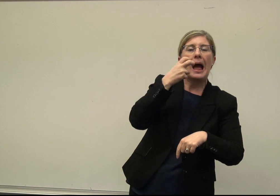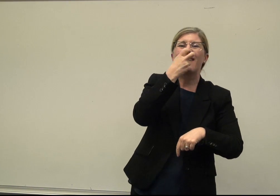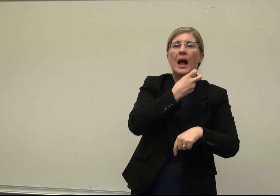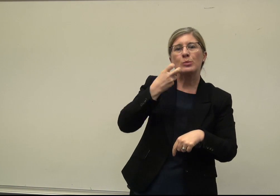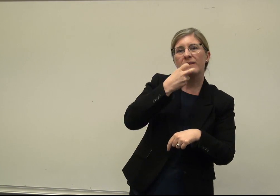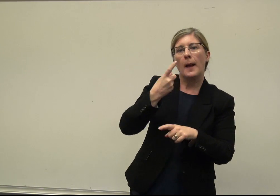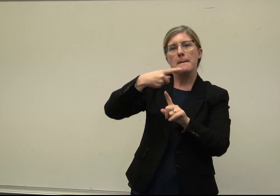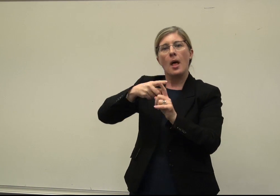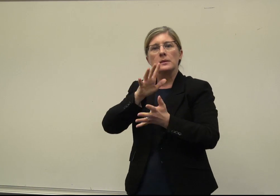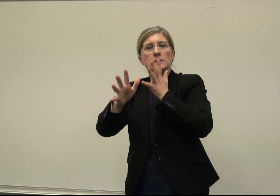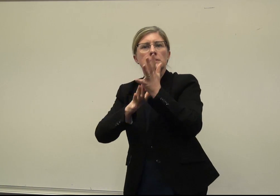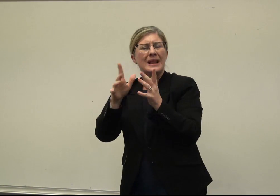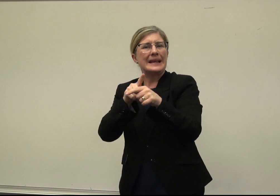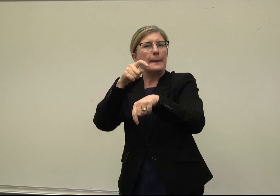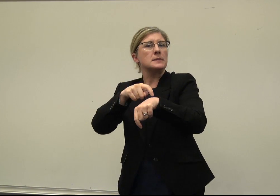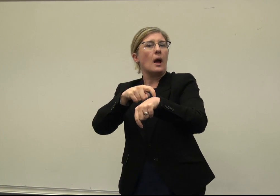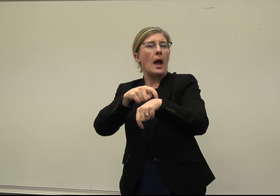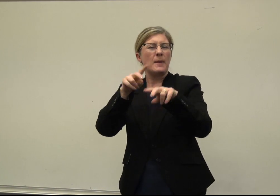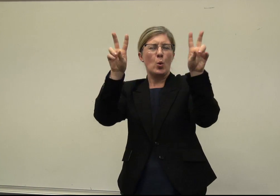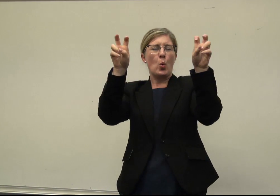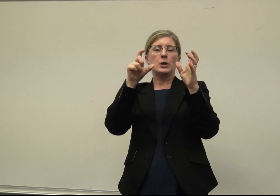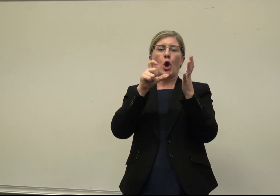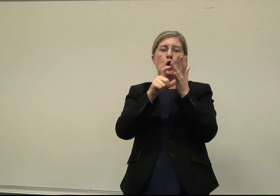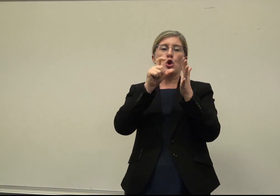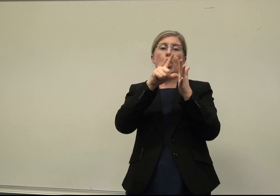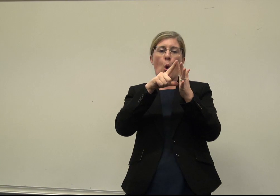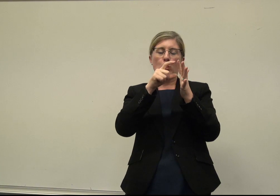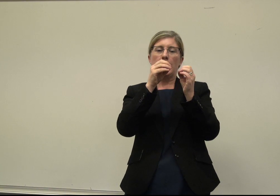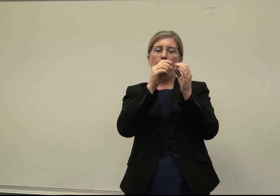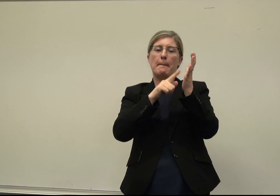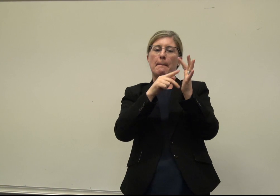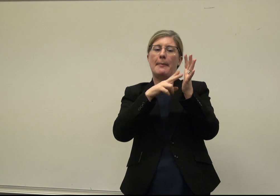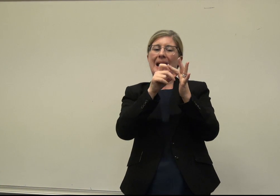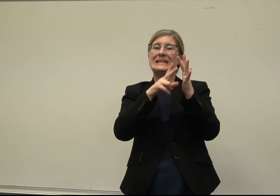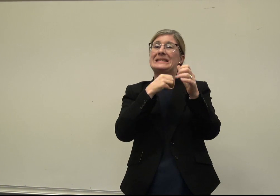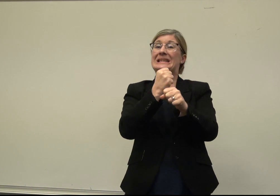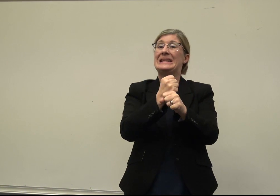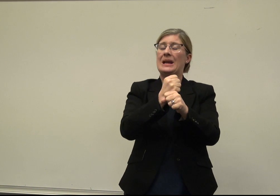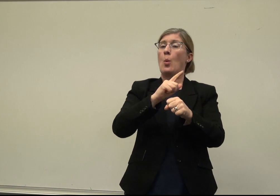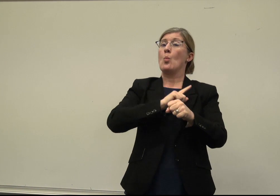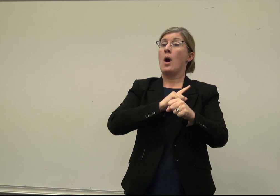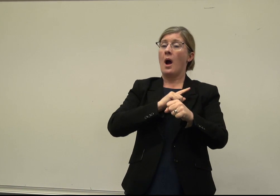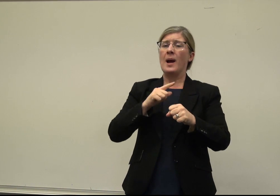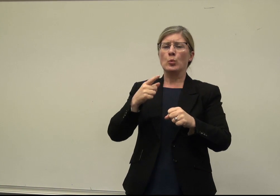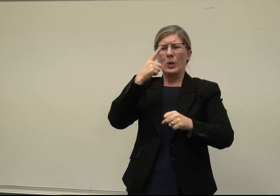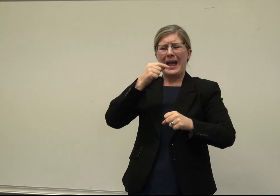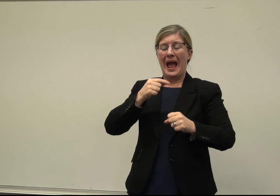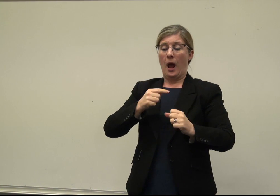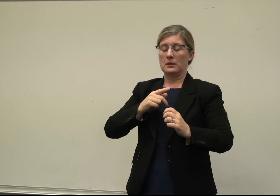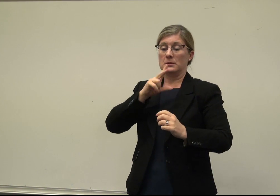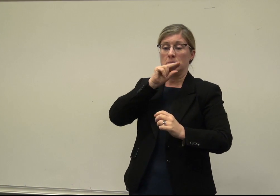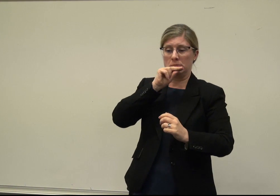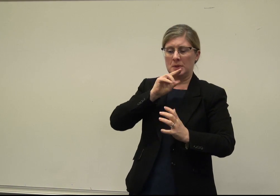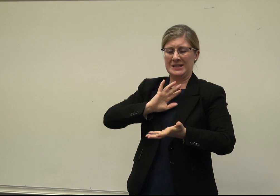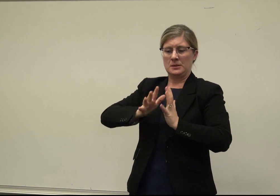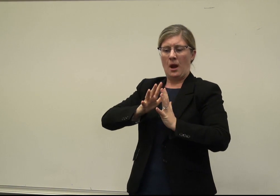because there is no competition for articulatory channels. Right? A unimodal bilingual